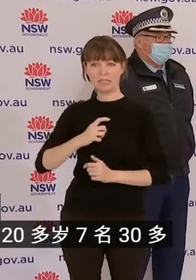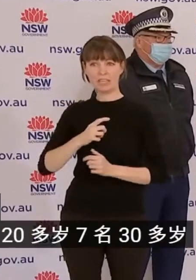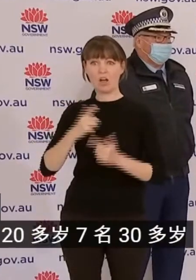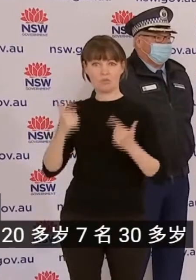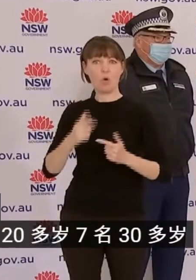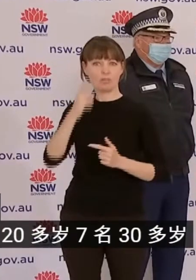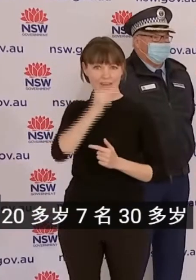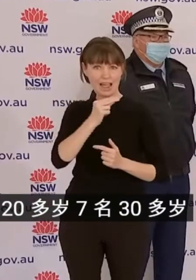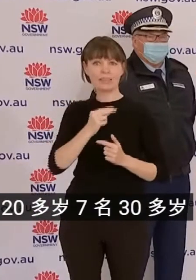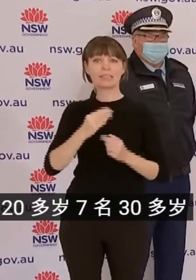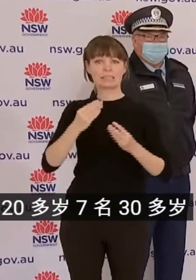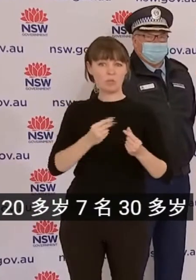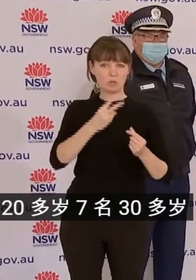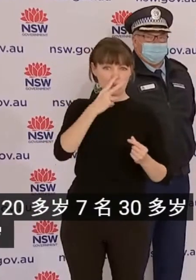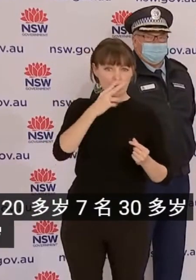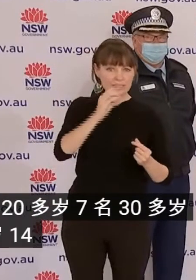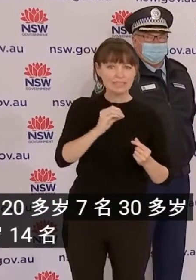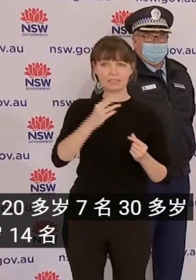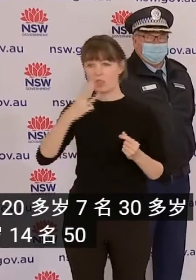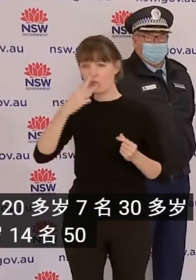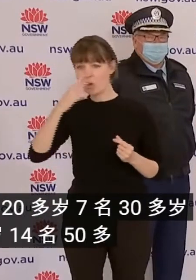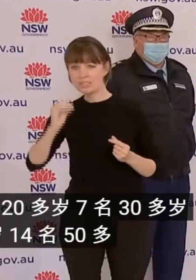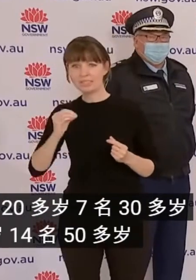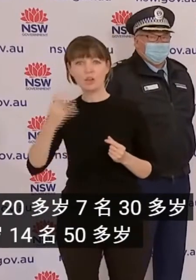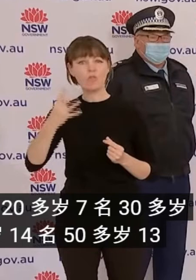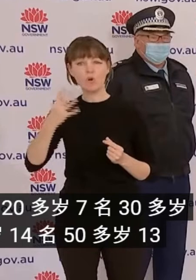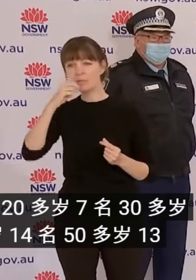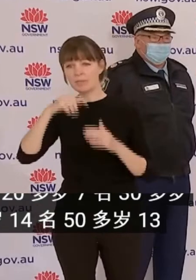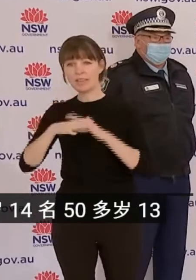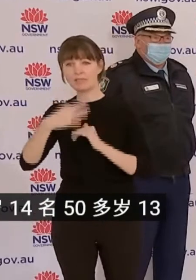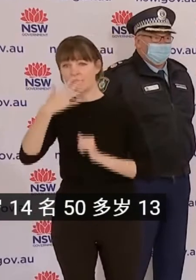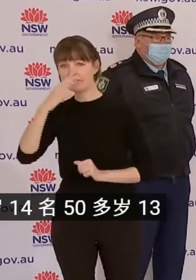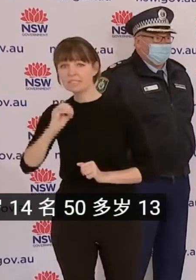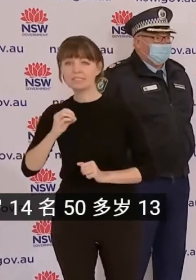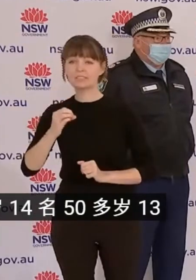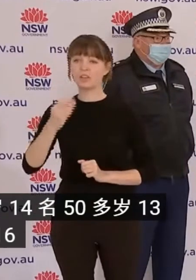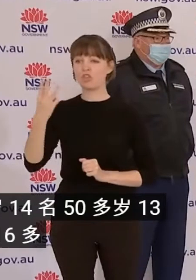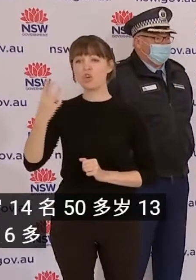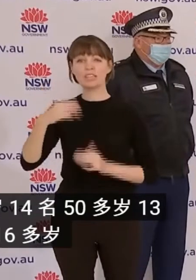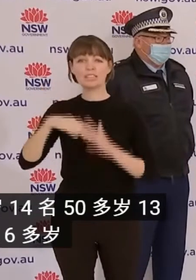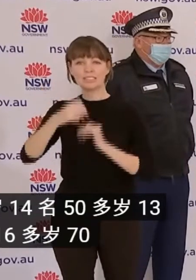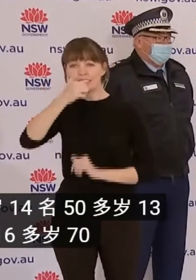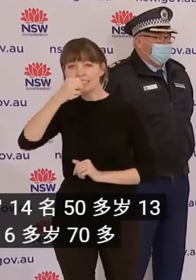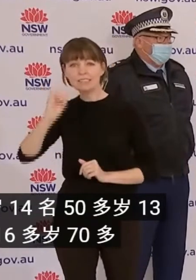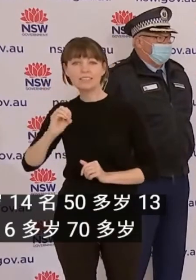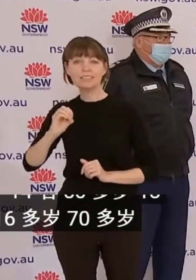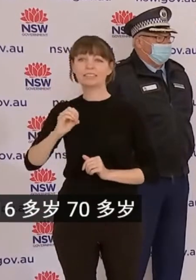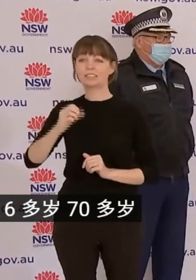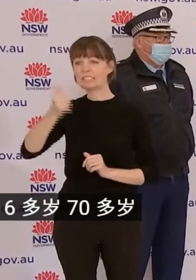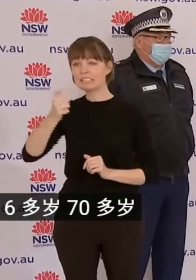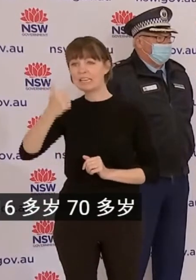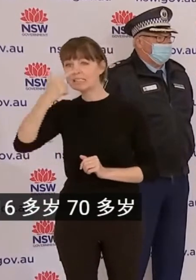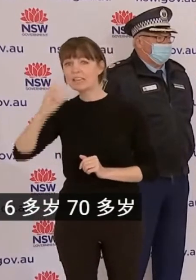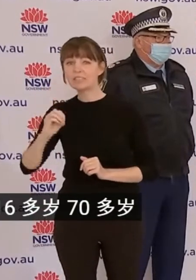7 in their 30s, 6 in their 40s, 14 are in their 50s, 13 are in their 60s, 16 are in their 70s, and 3 are